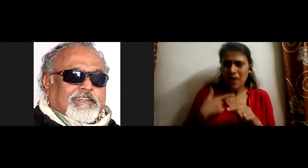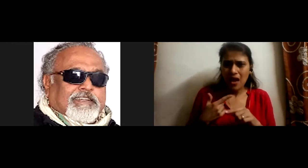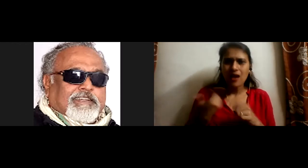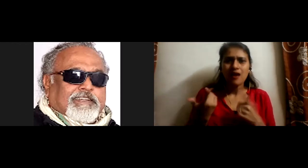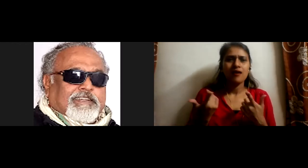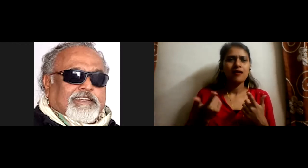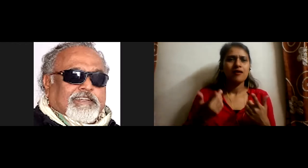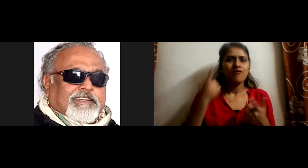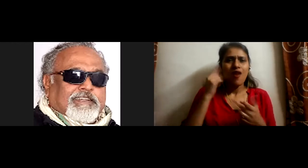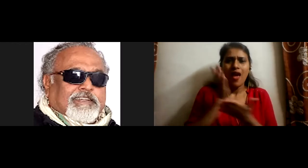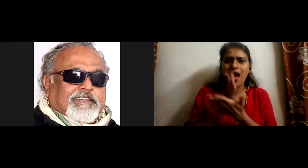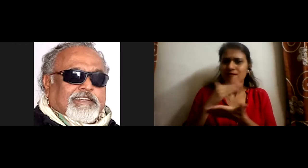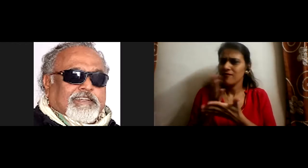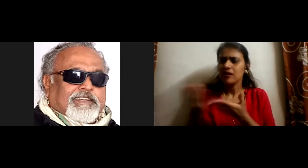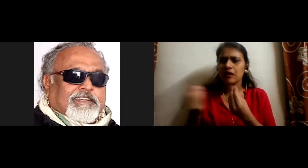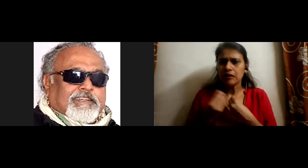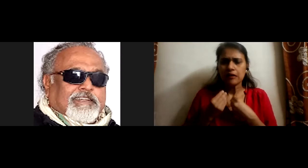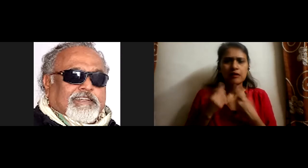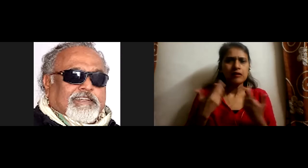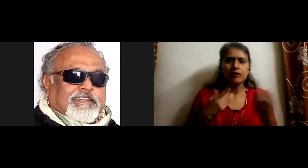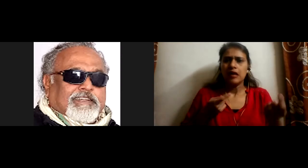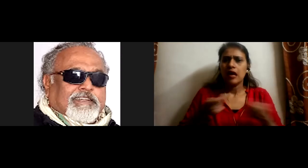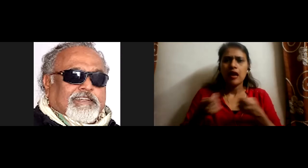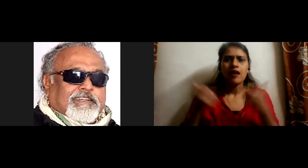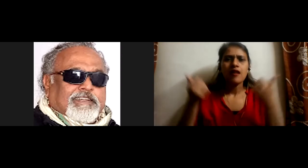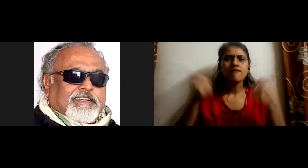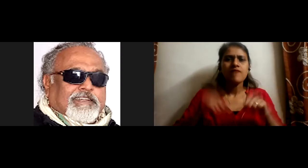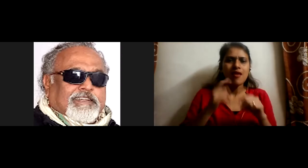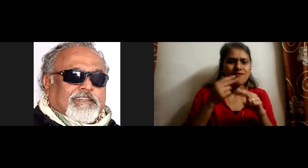share. I'm not allowed to handle my finances or my property.